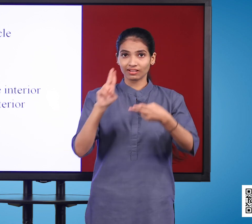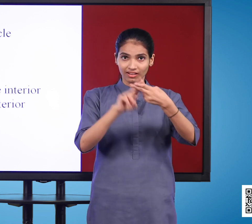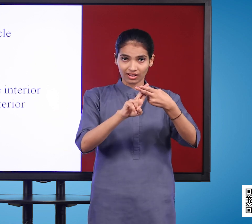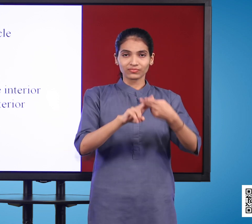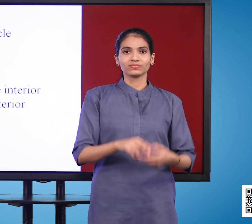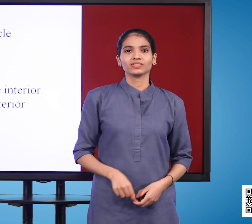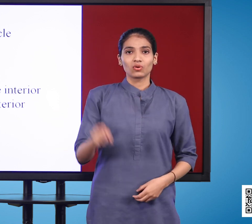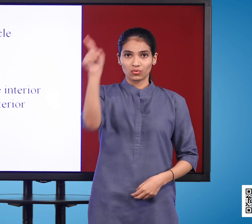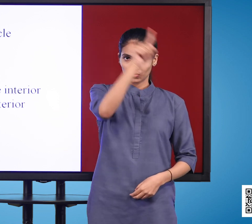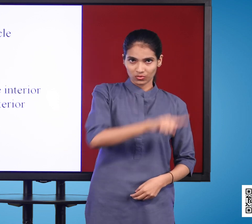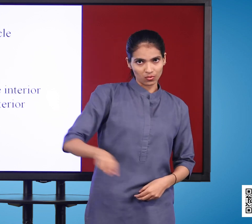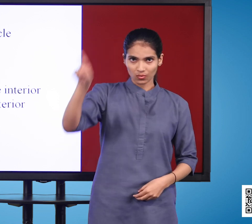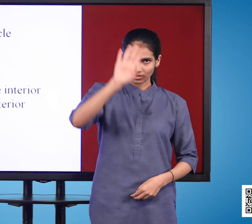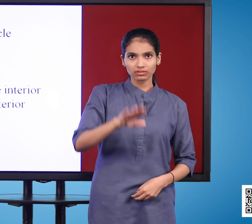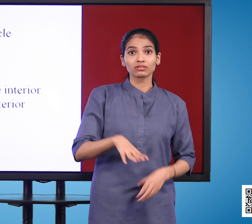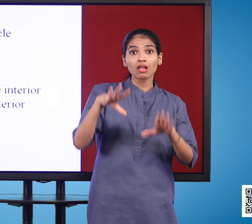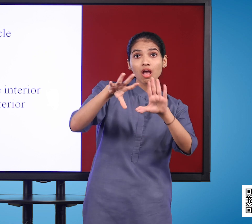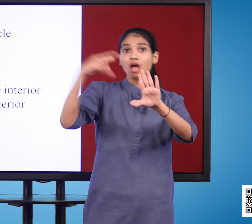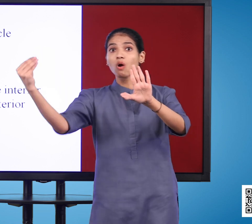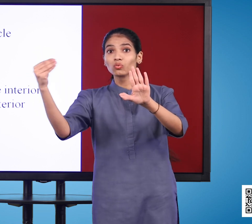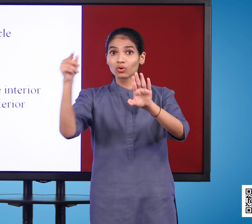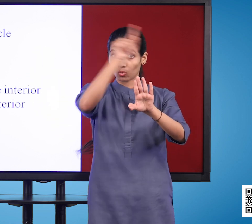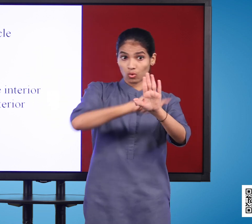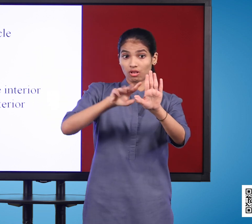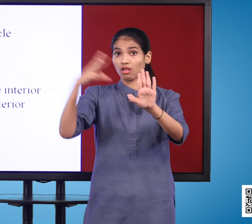F. A point in the exterior.